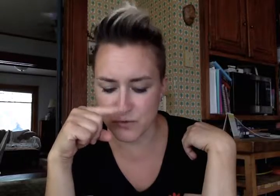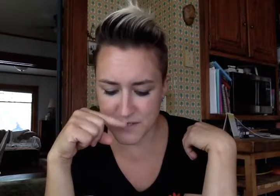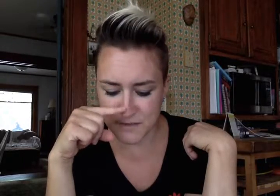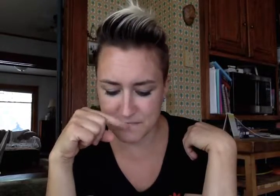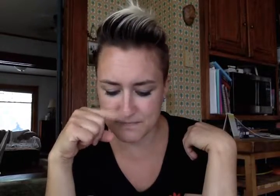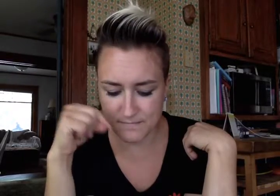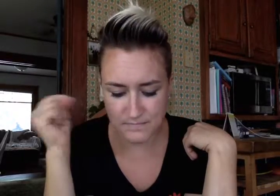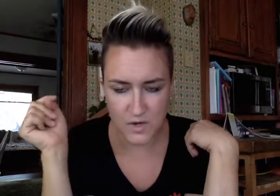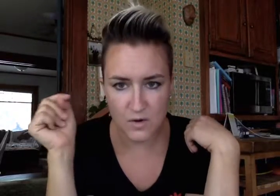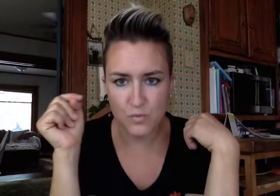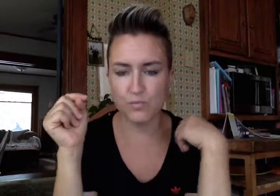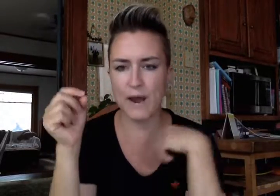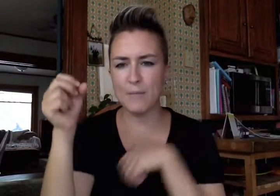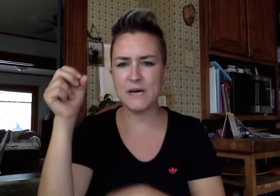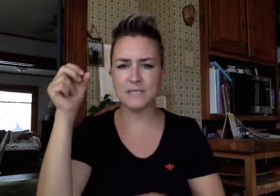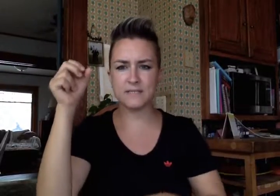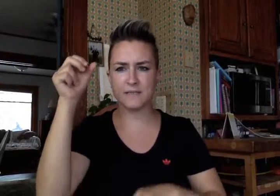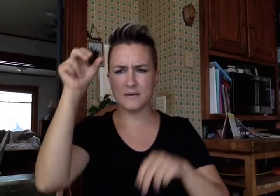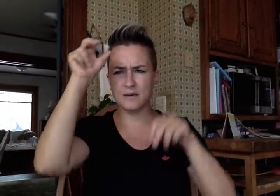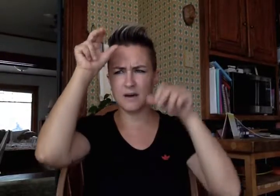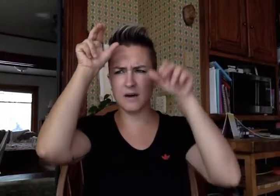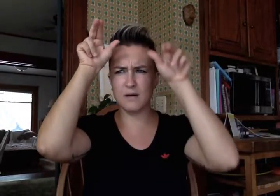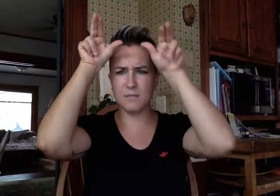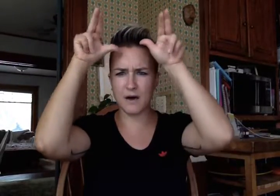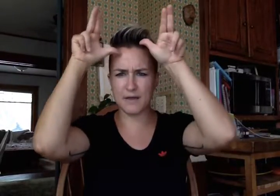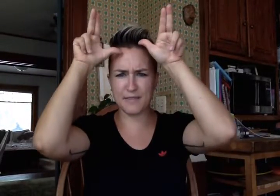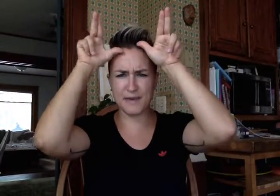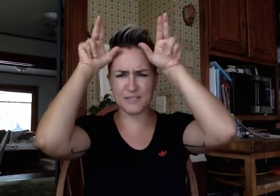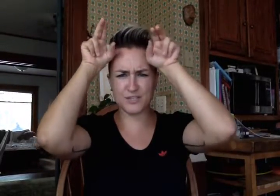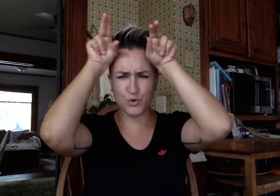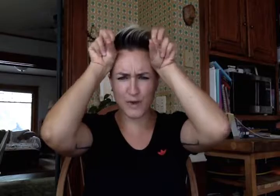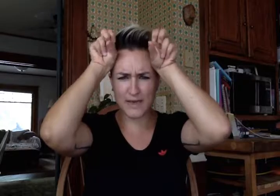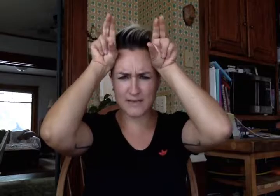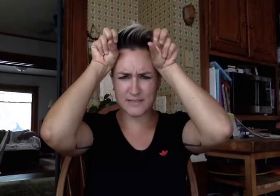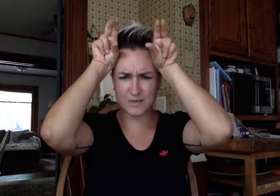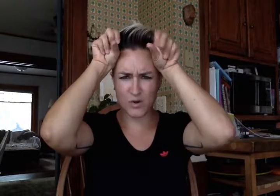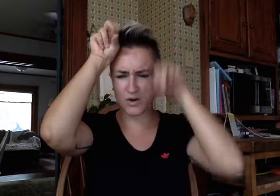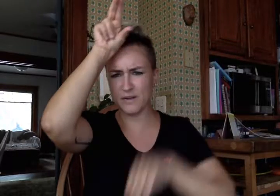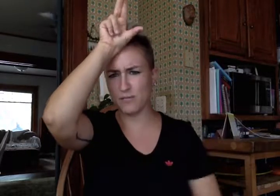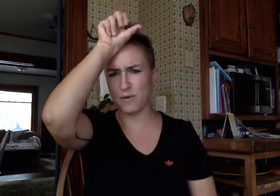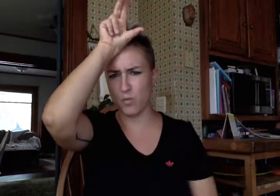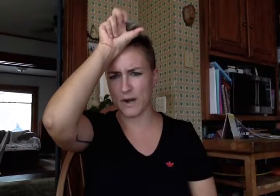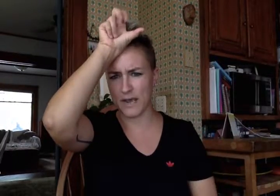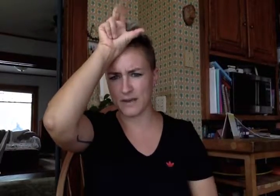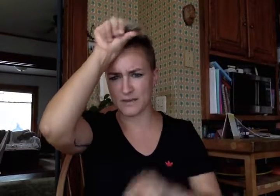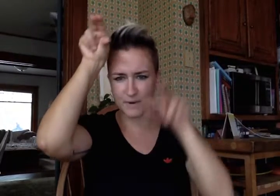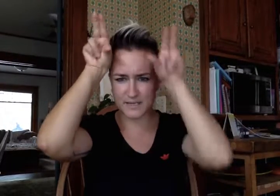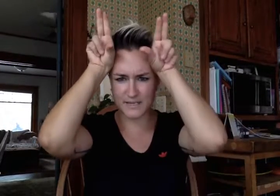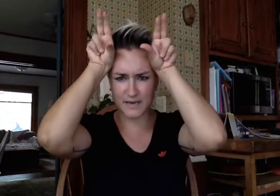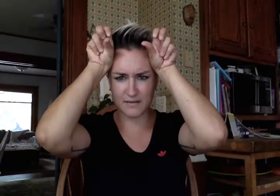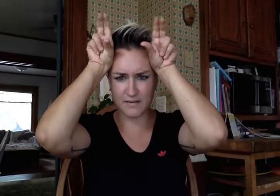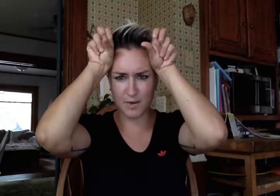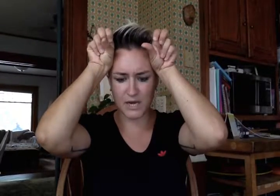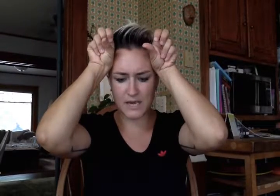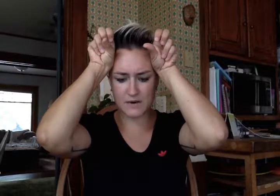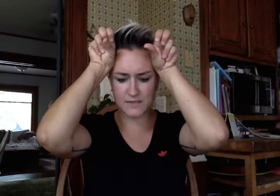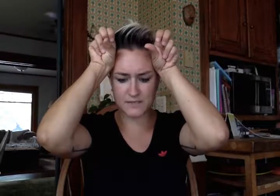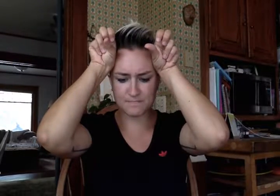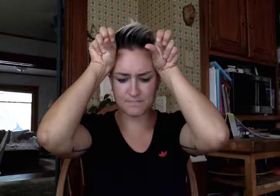nose. Rabbit, I think it's 2 hands, or it could even be 1 hand, but it's like the bunny ears.